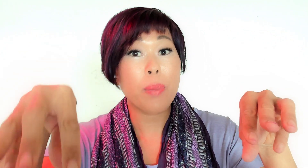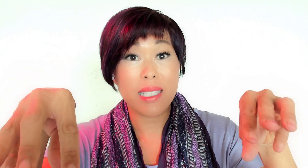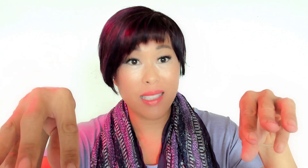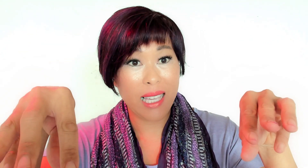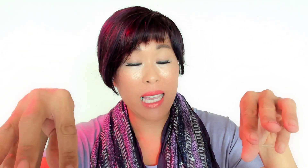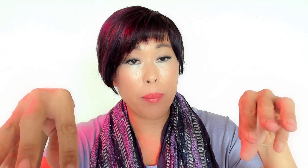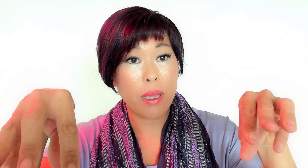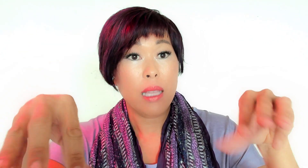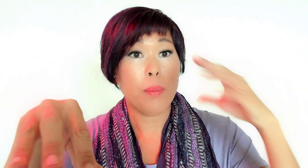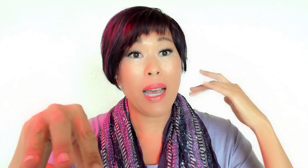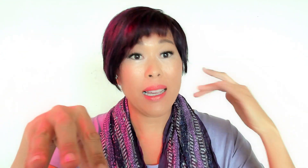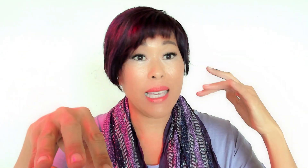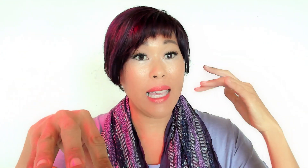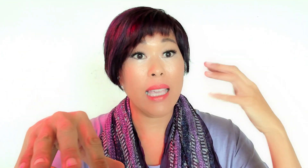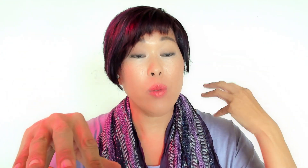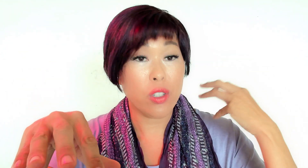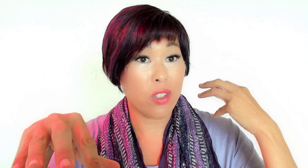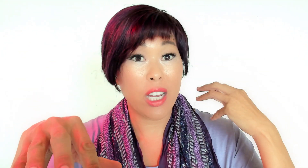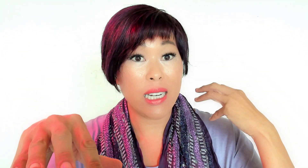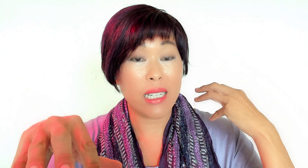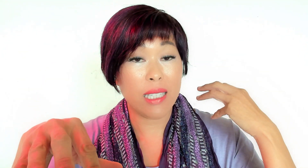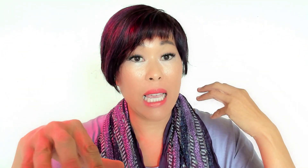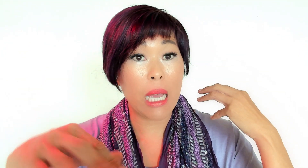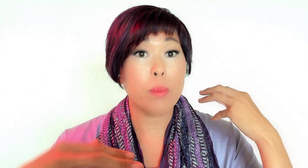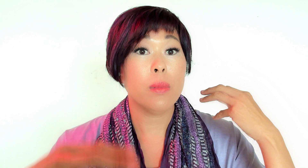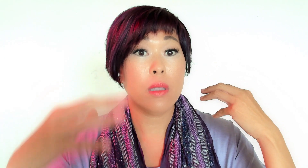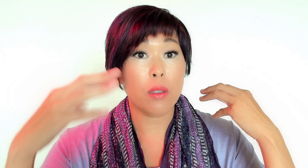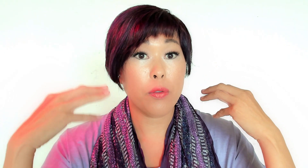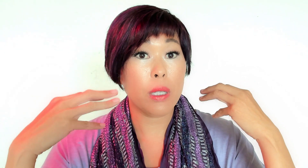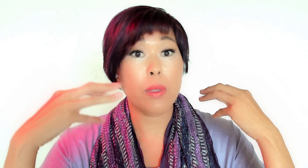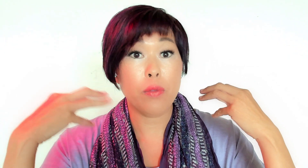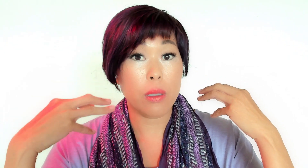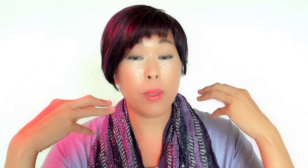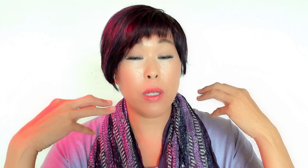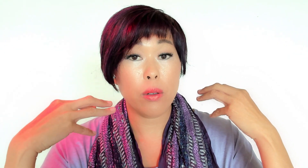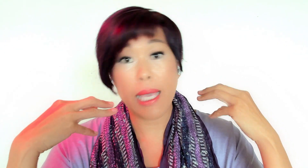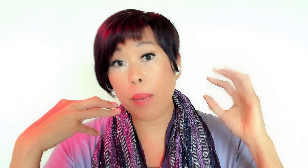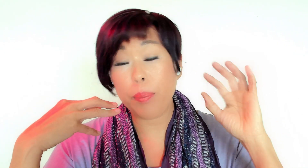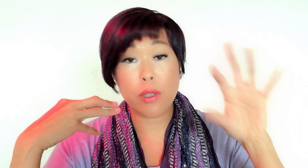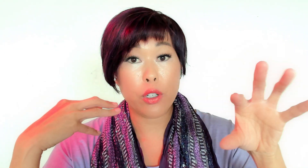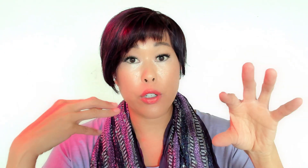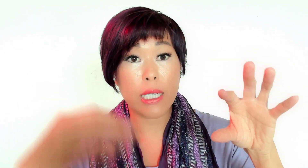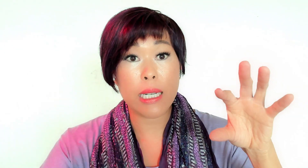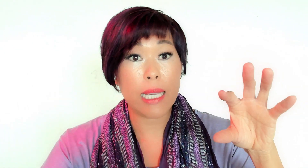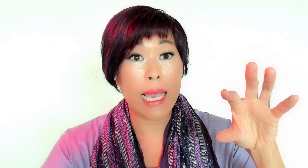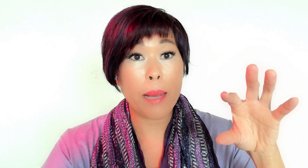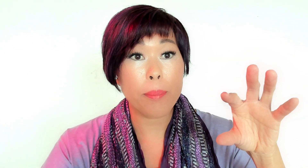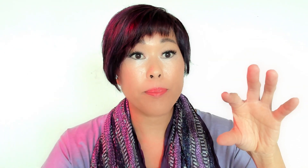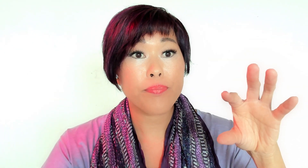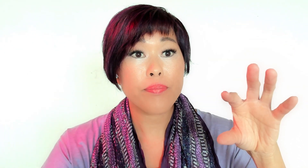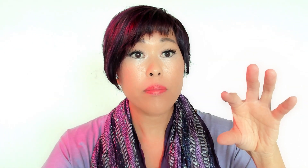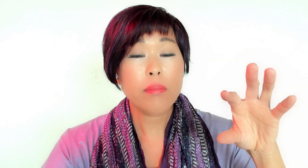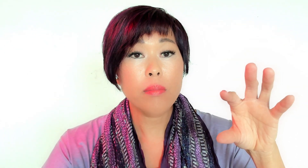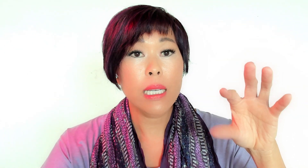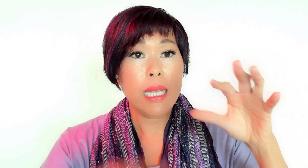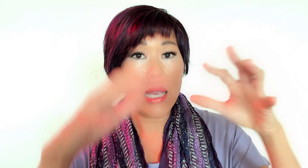Japanese camp, the Pake, which is the Chinese camp, the Filipino camp, and the Korean camp. And they're